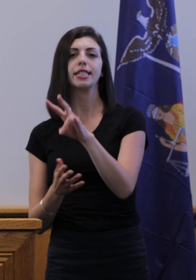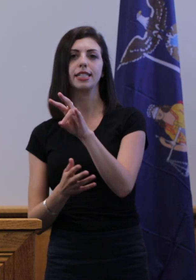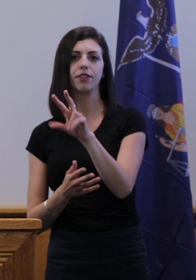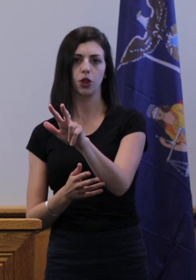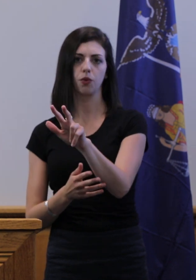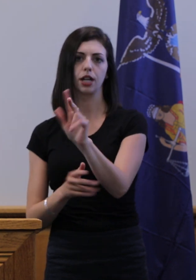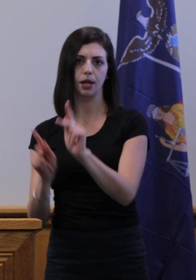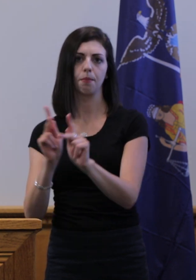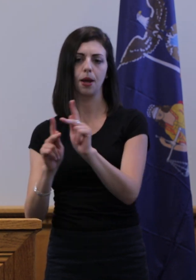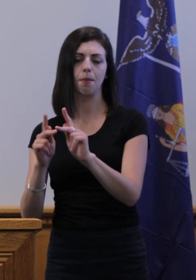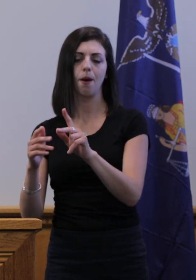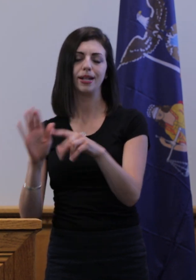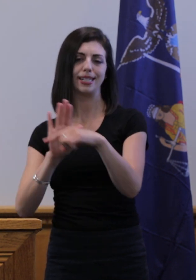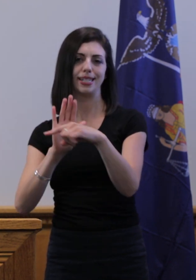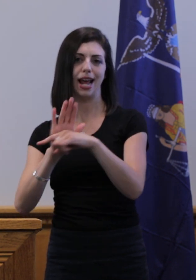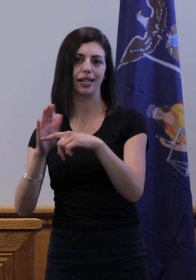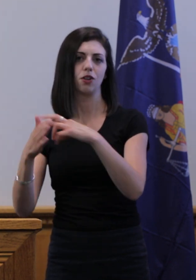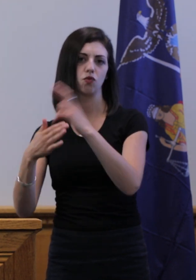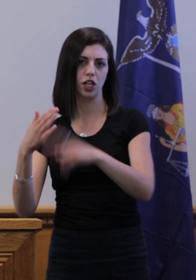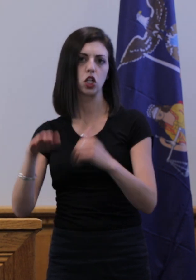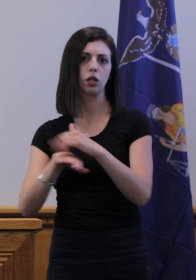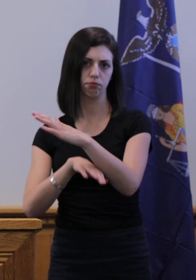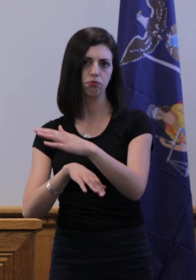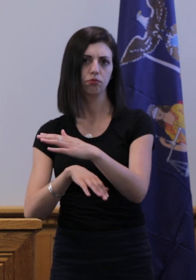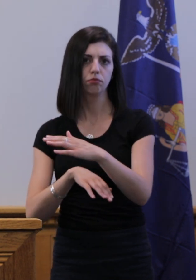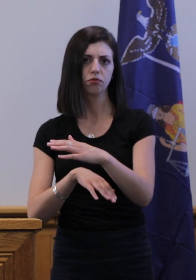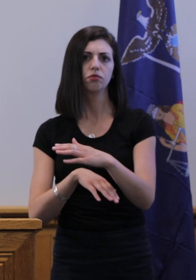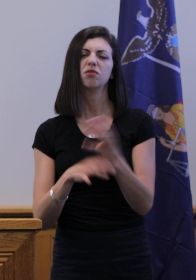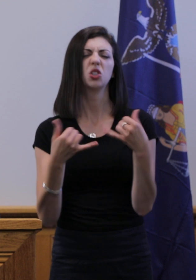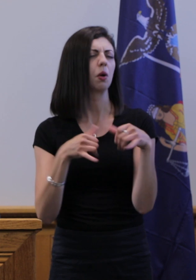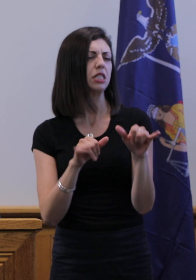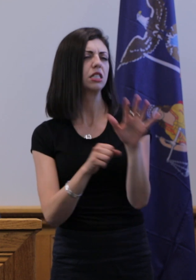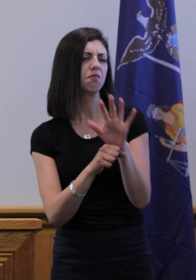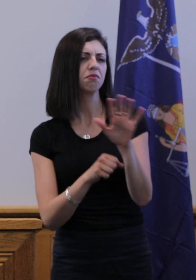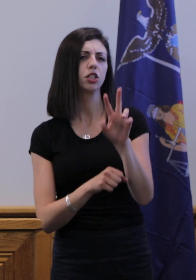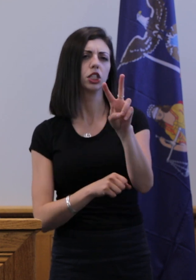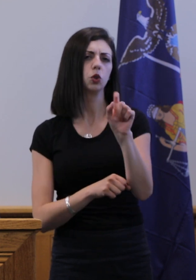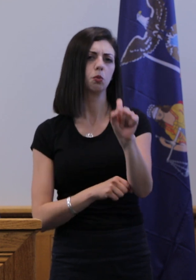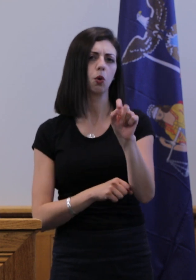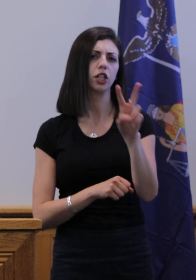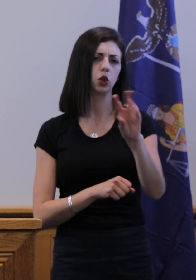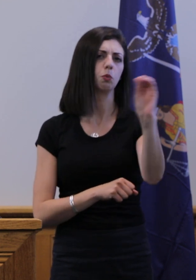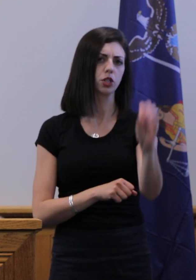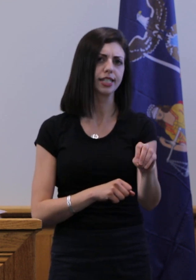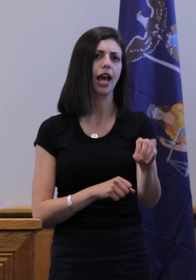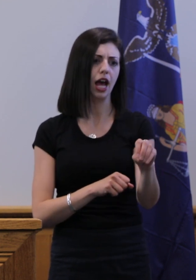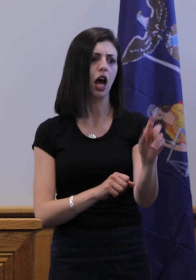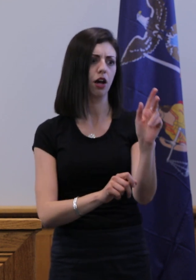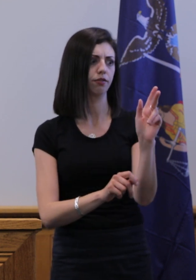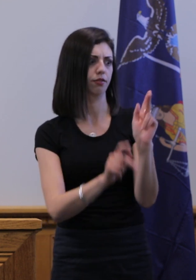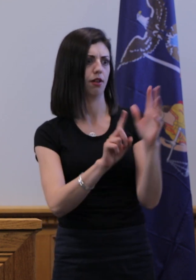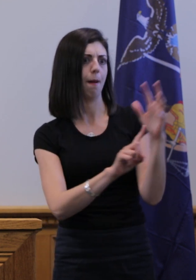2,273 negative antibody tests returned, and that still holds at about 2.2% of the population testing